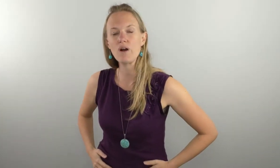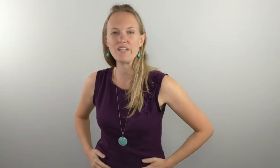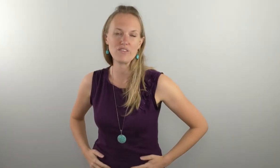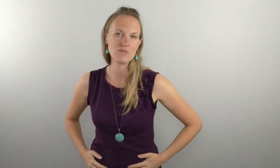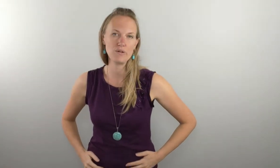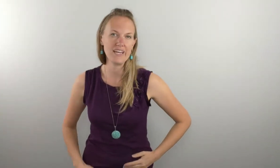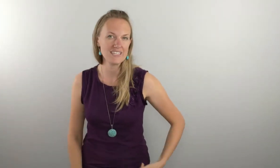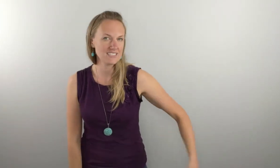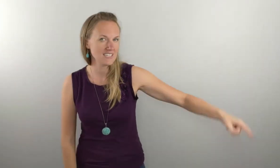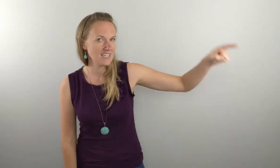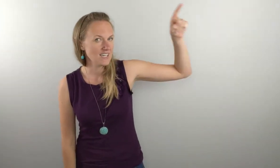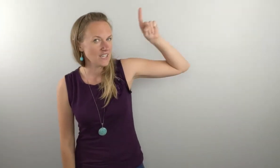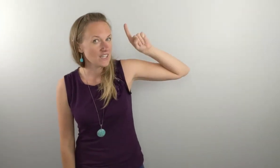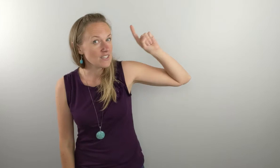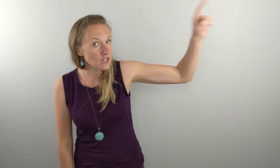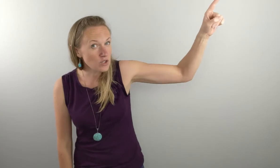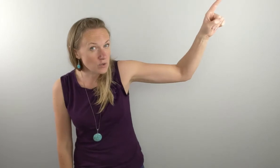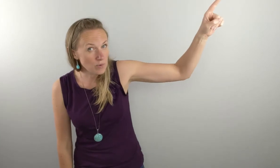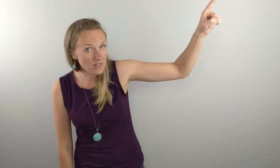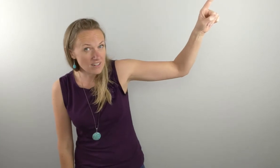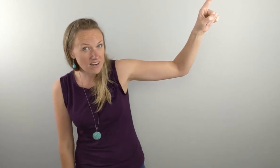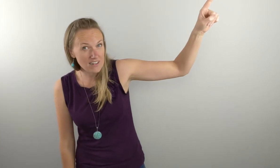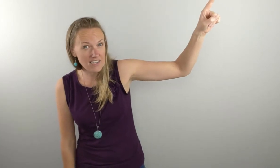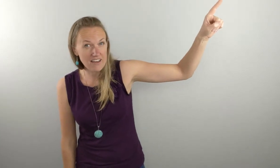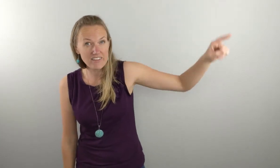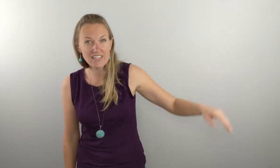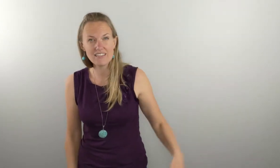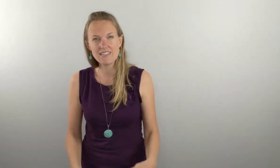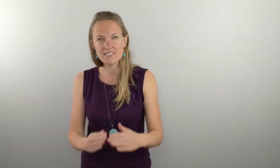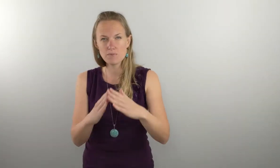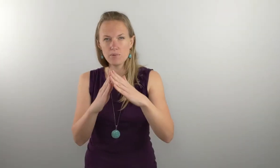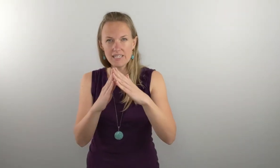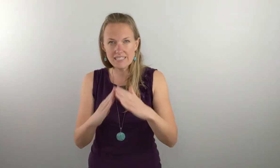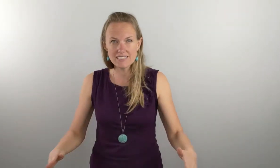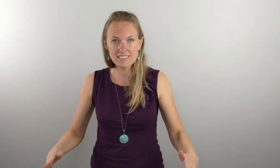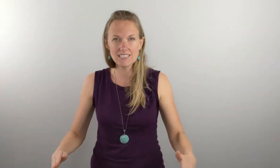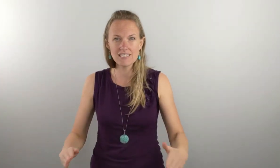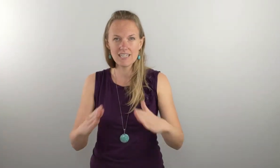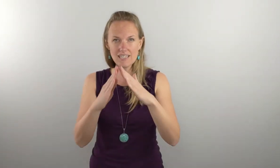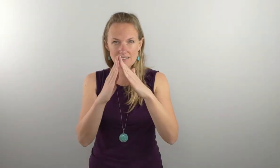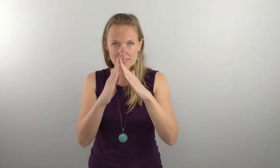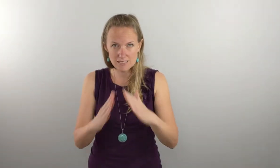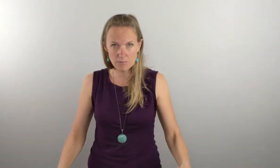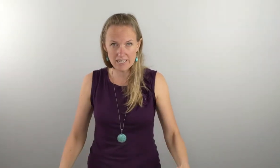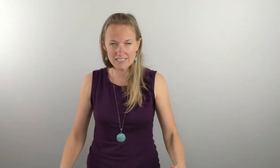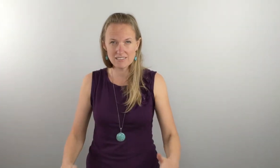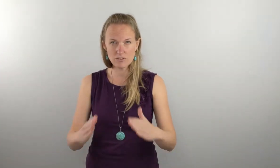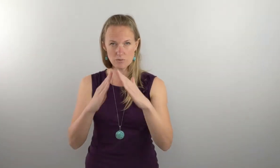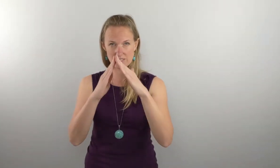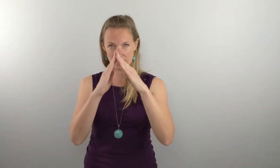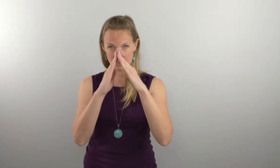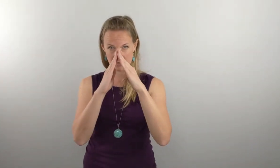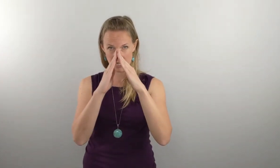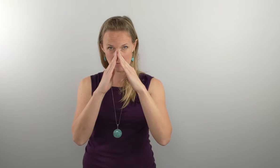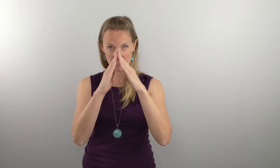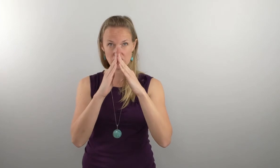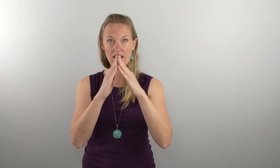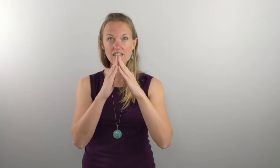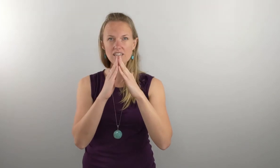right through it. You pointing to God in heaven and then split, okay? Split. So it's almost like you're the top of the triangle here